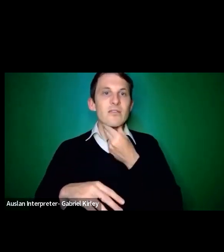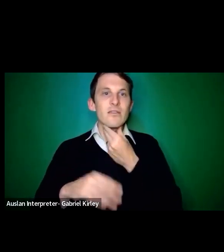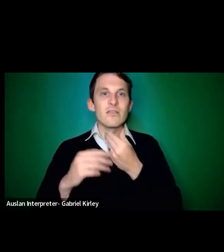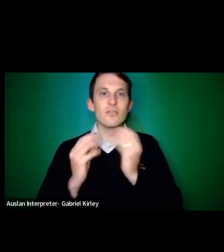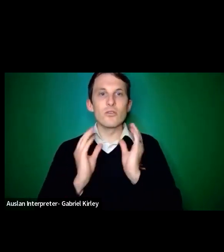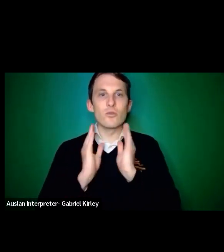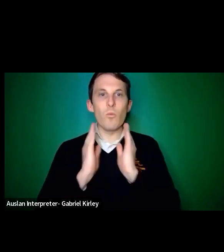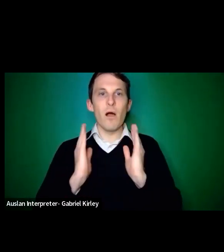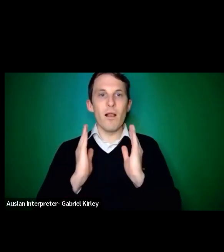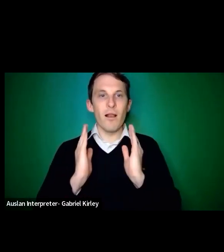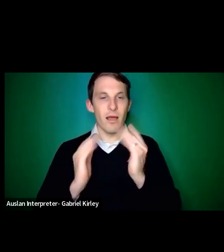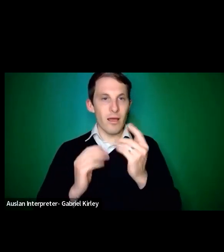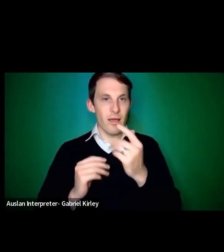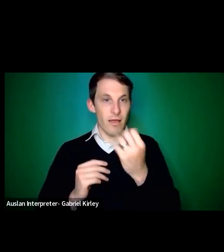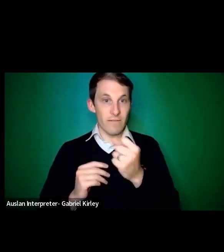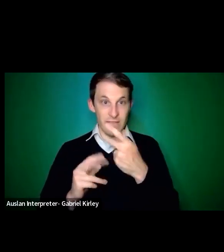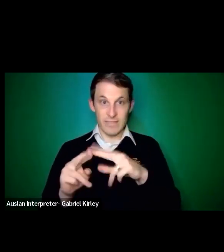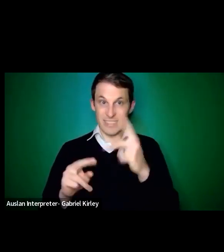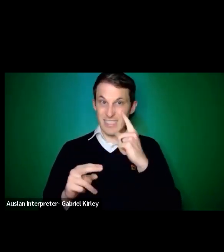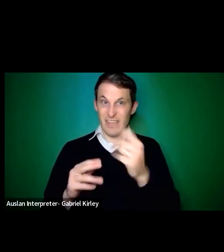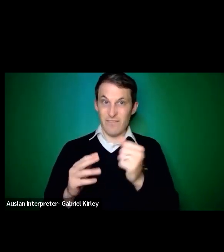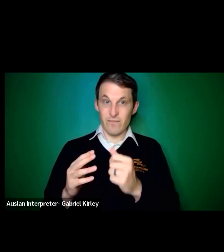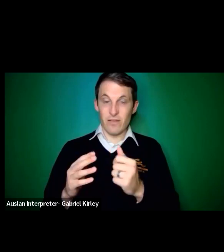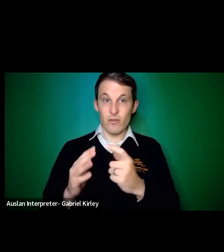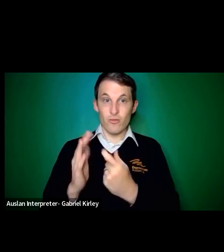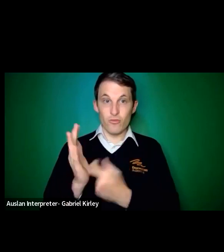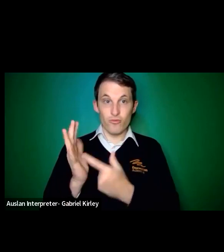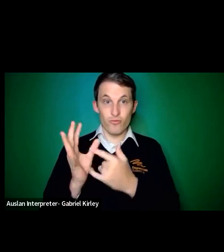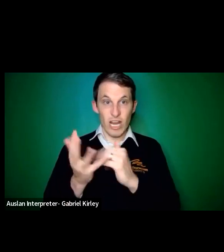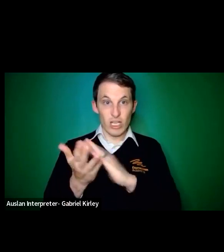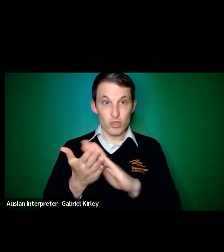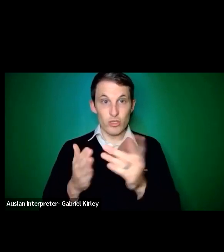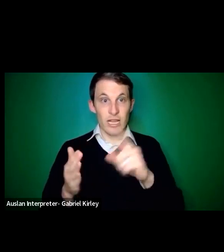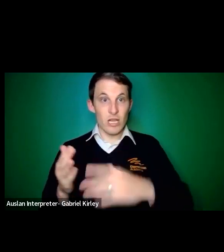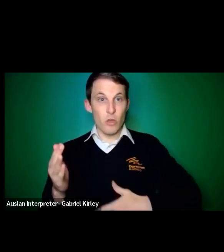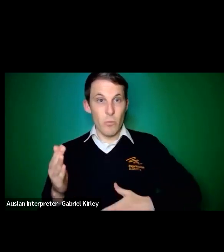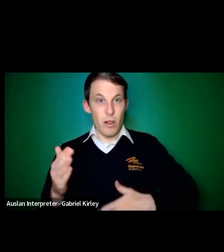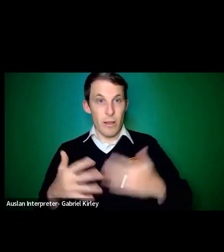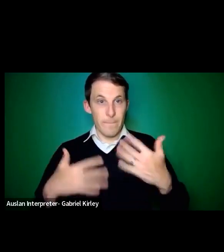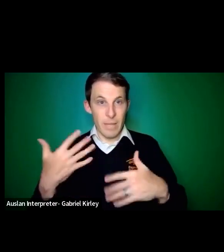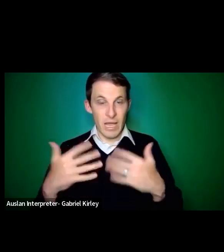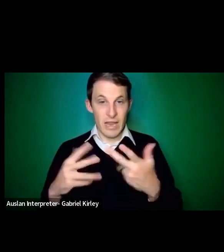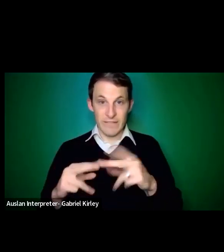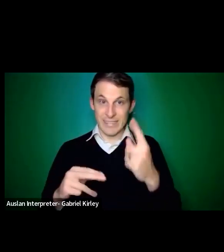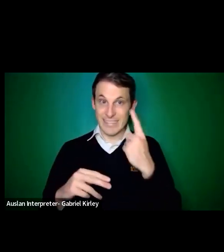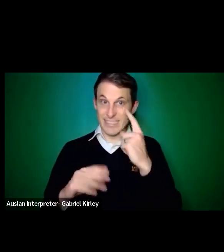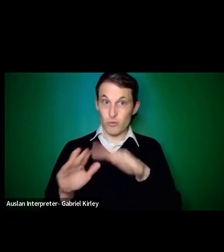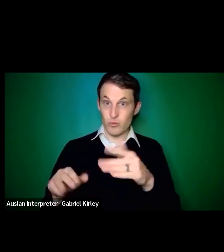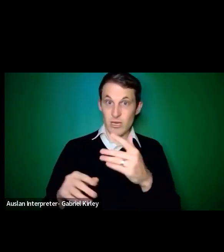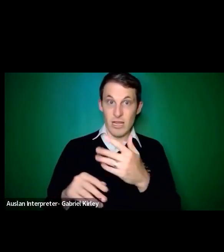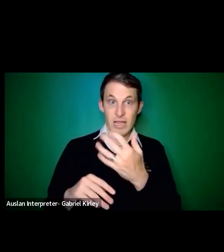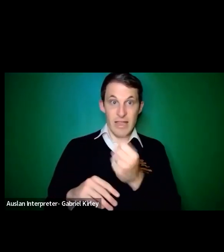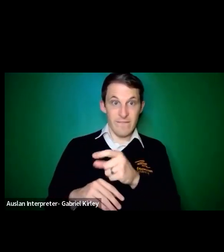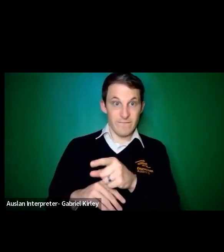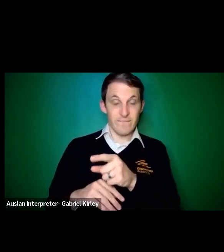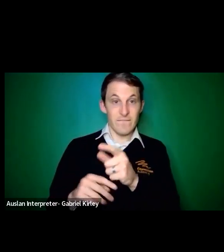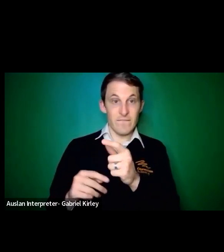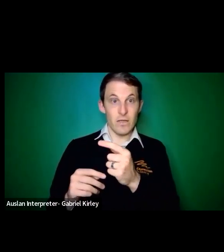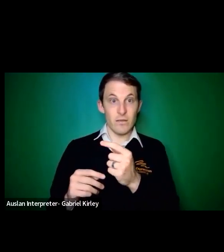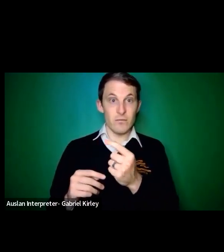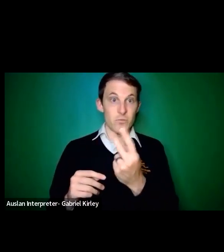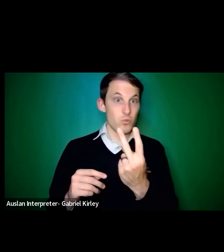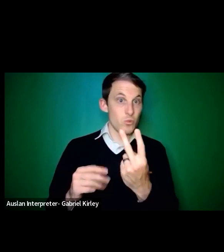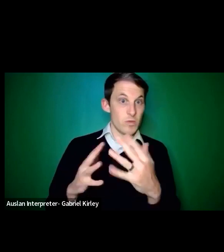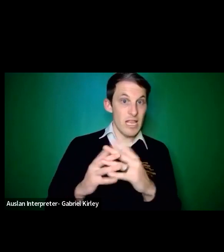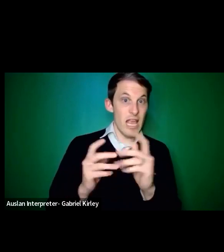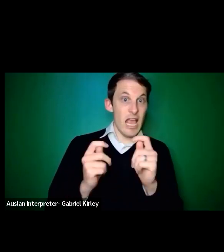your child presents rash and abdominal pain can also be part of that process. If your child presents with that sort of picture a couple of weeks after